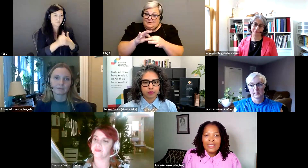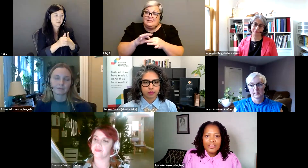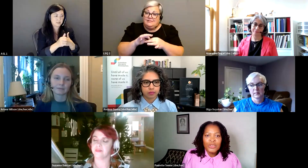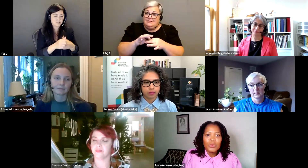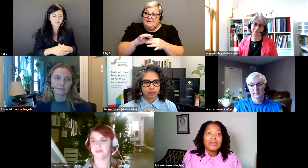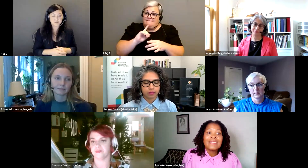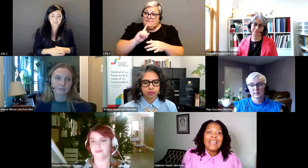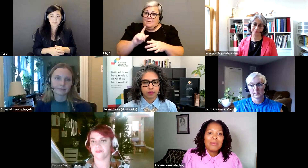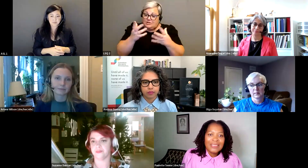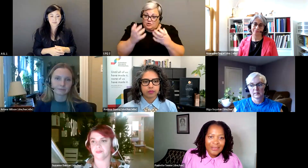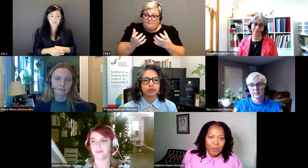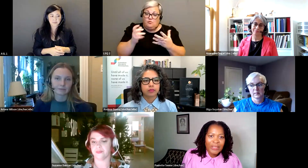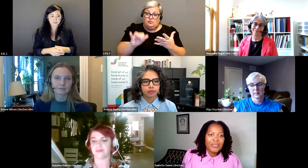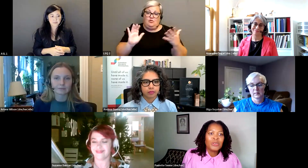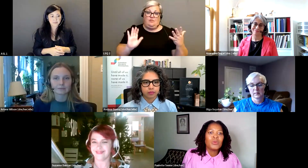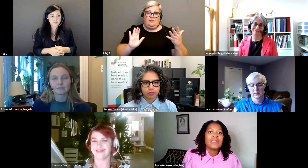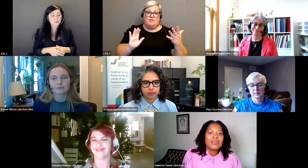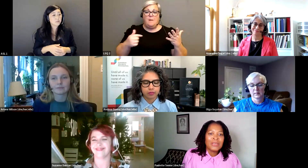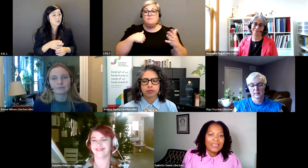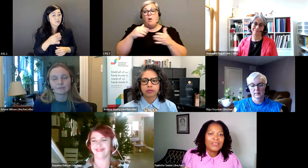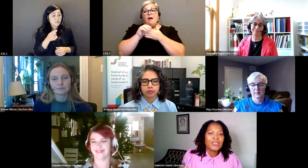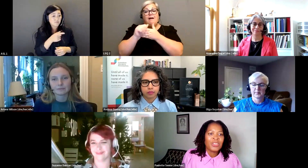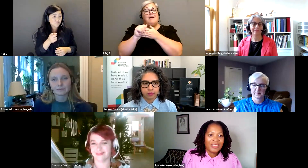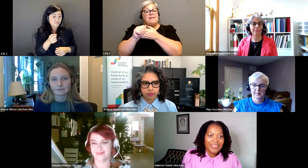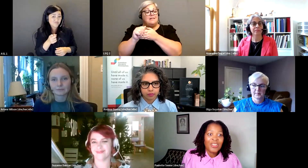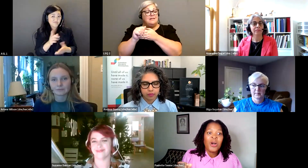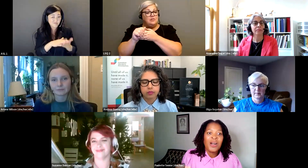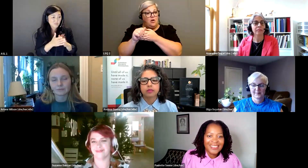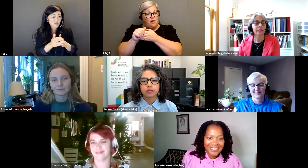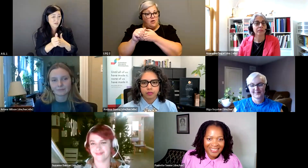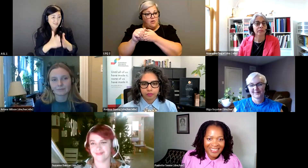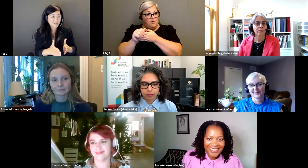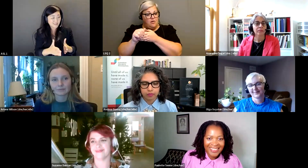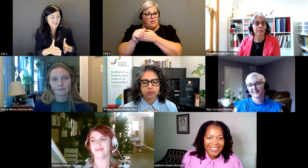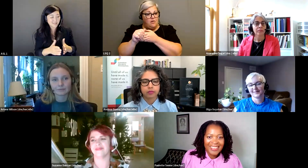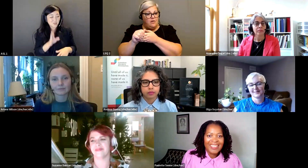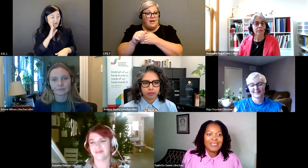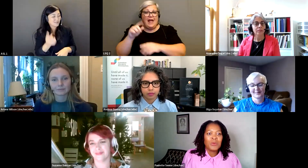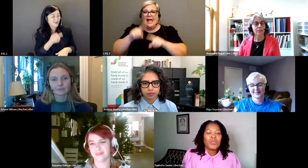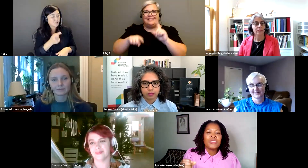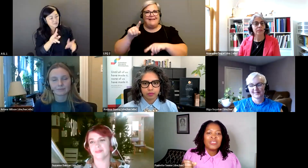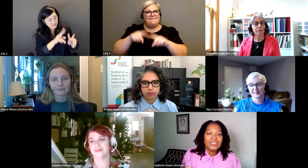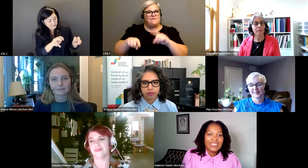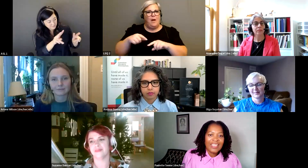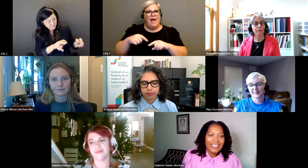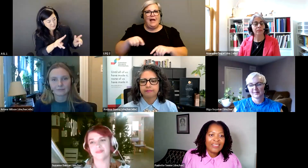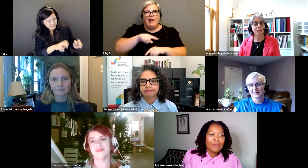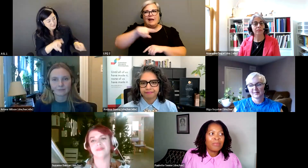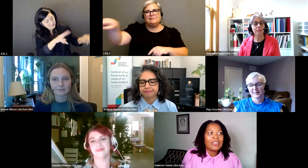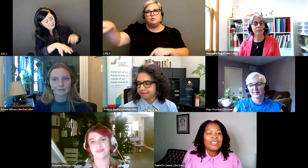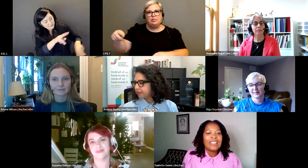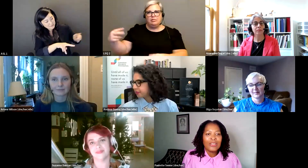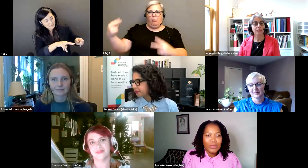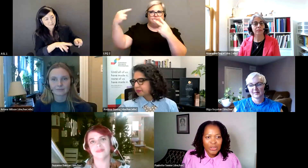as a leader, you are examined, whether you want to believe it or not, constantly. The words you say,